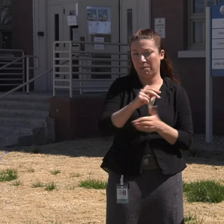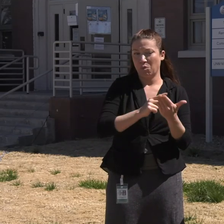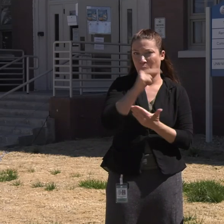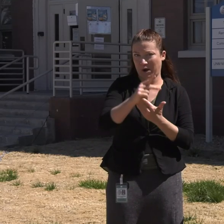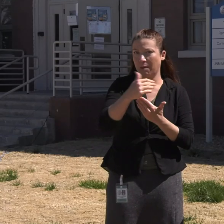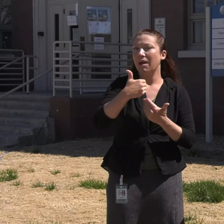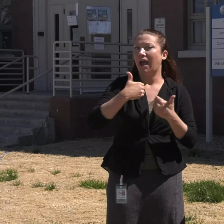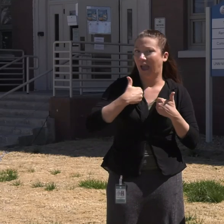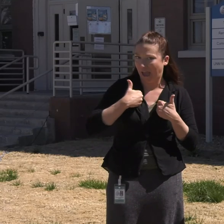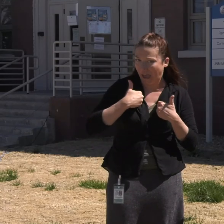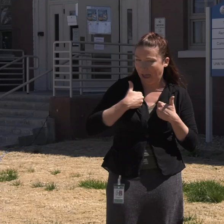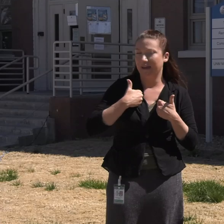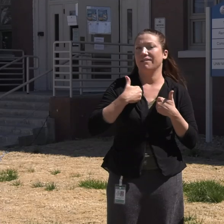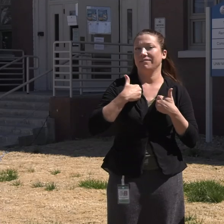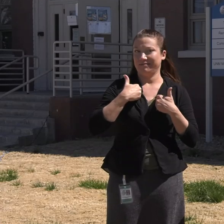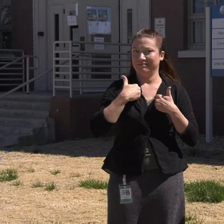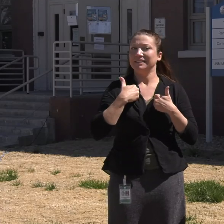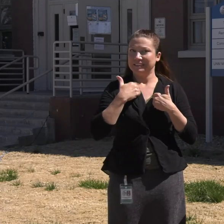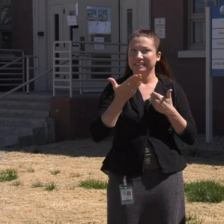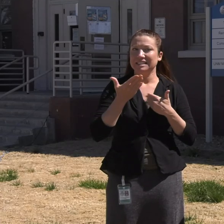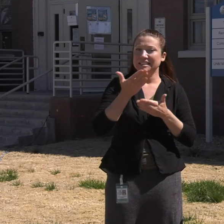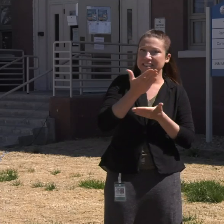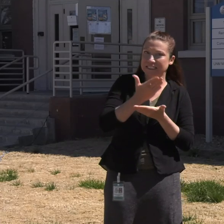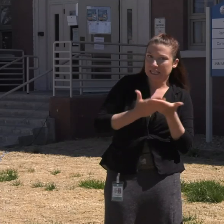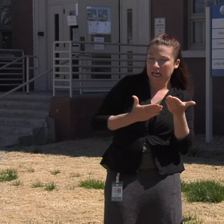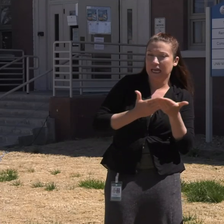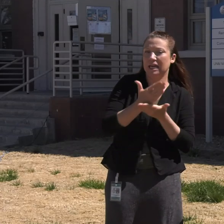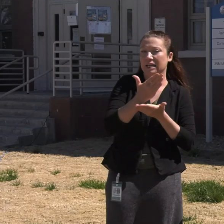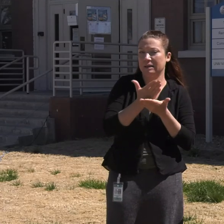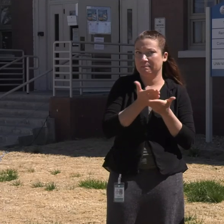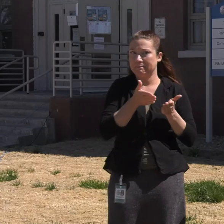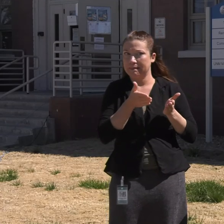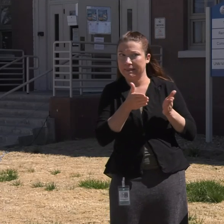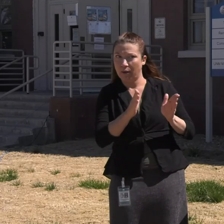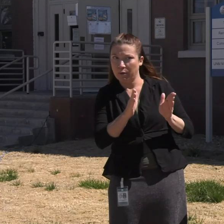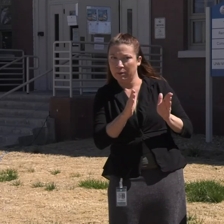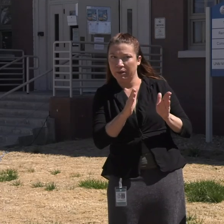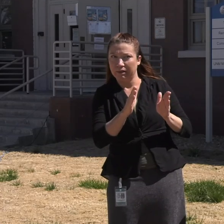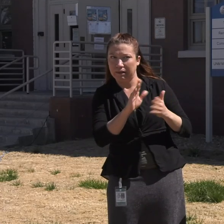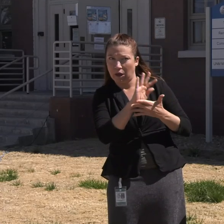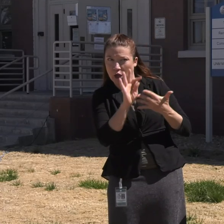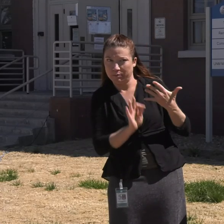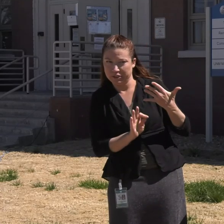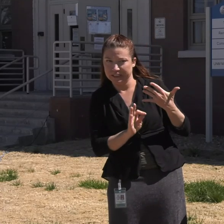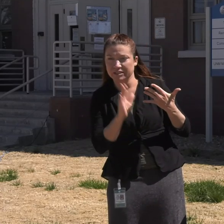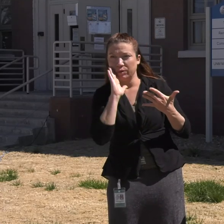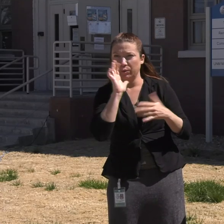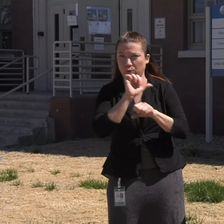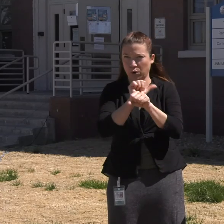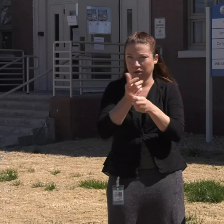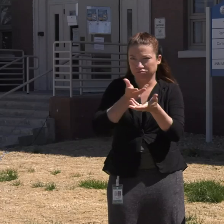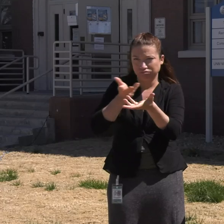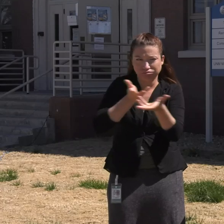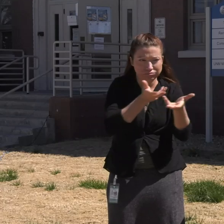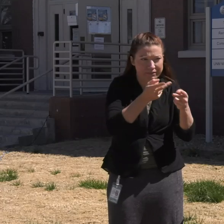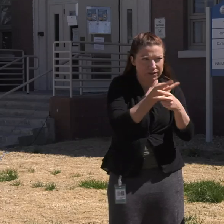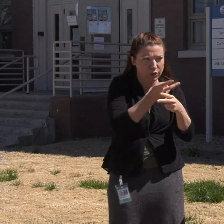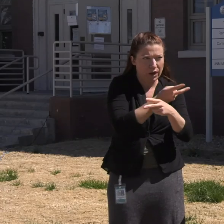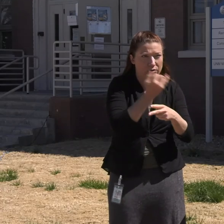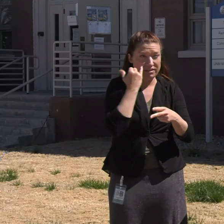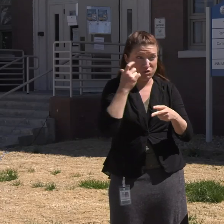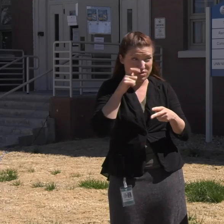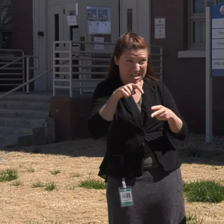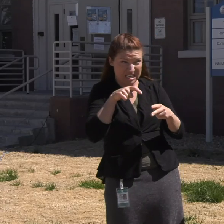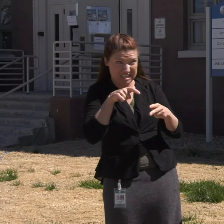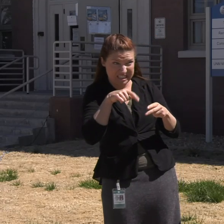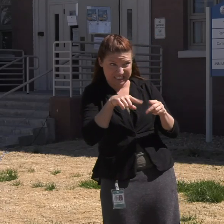eviction prevention. The monies are limited, but we will work with anyone who has not already accessed this service to look at how we can support them. There